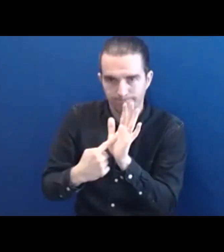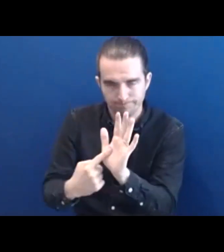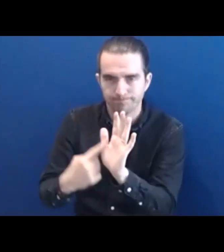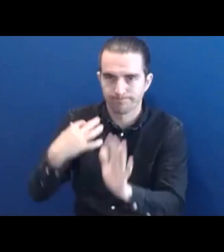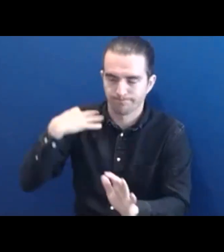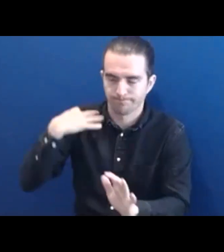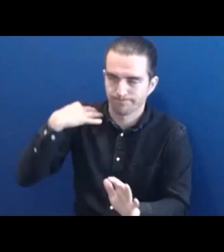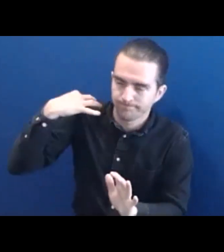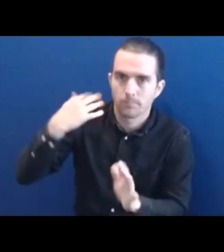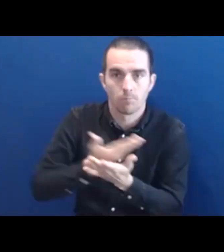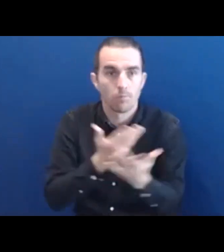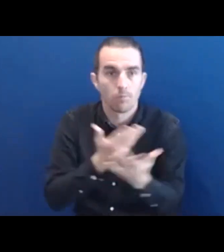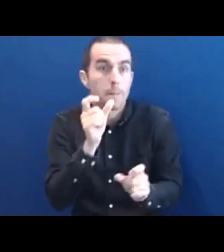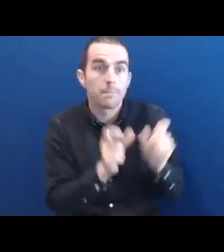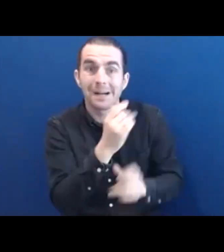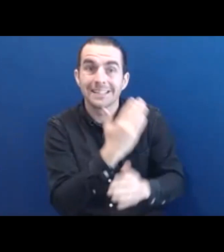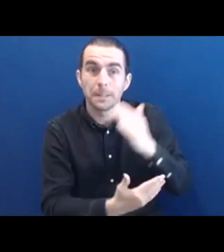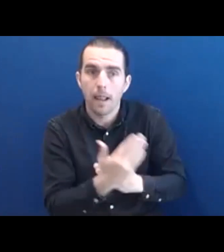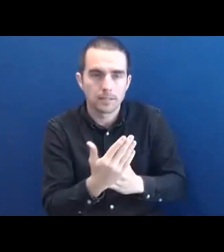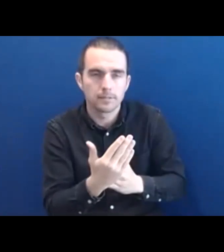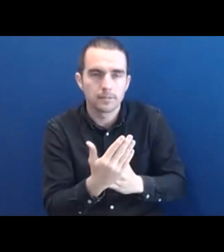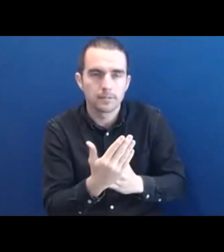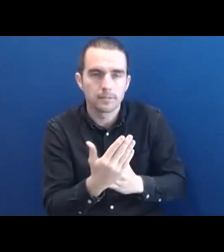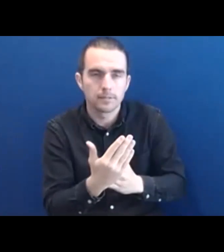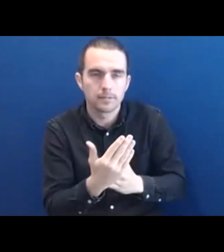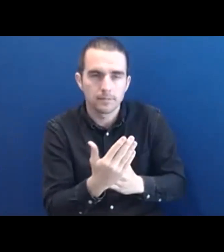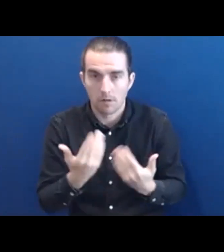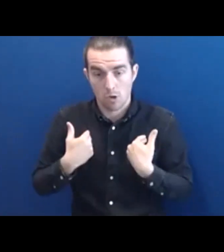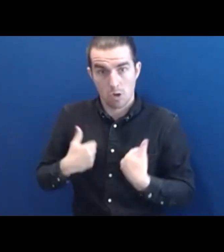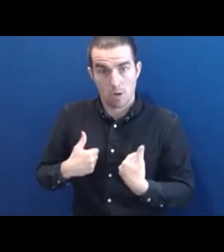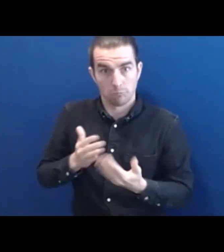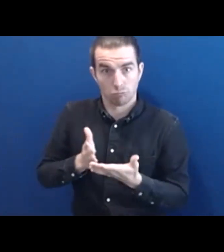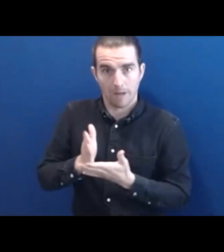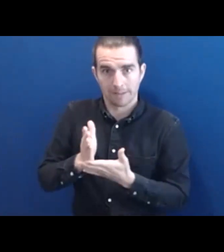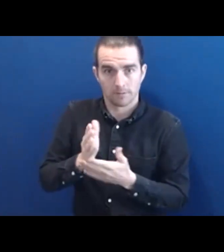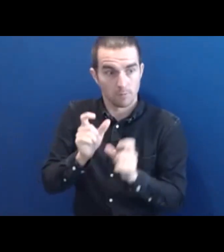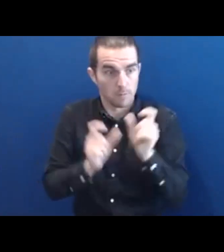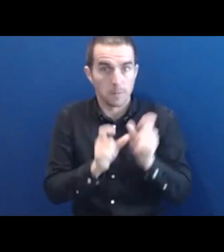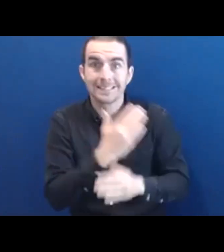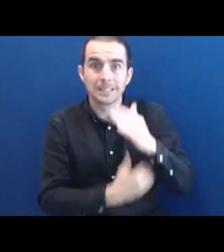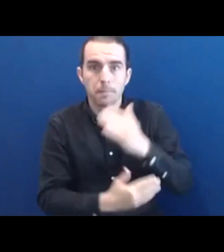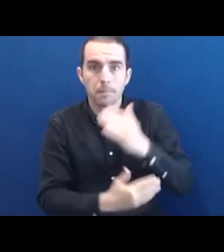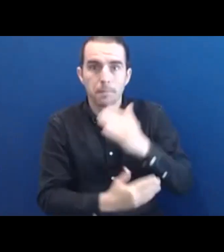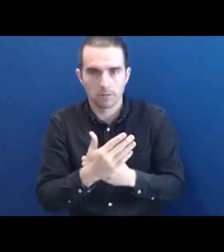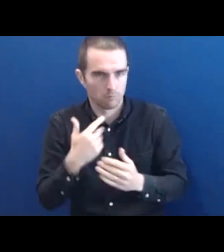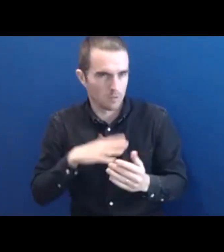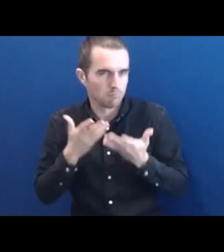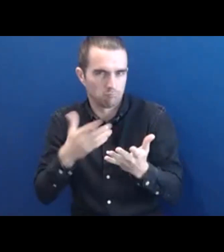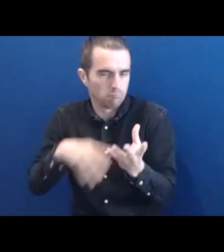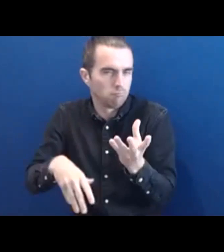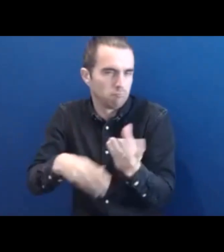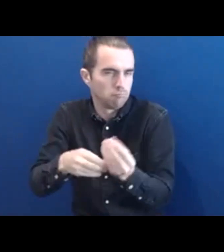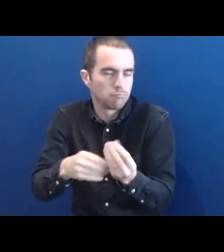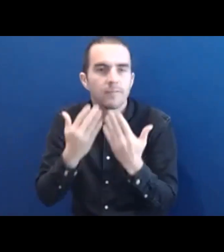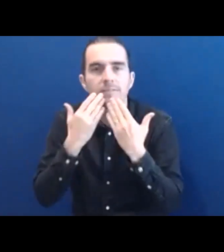opportunity. That would be my addition. Okay, thank you. Thank you very much, Seta. Some very